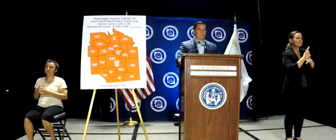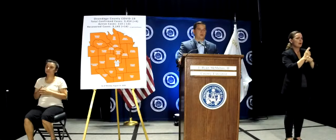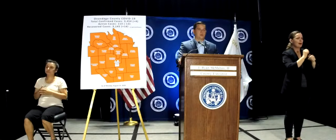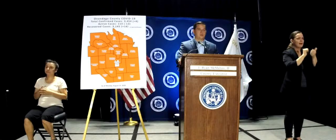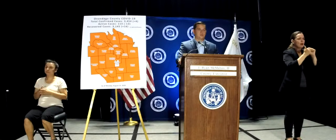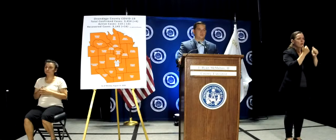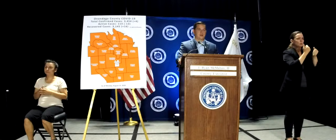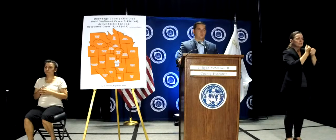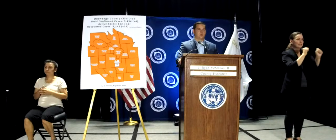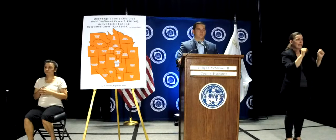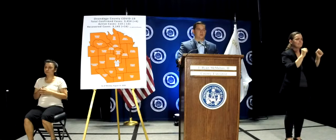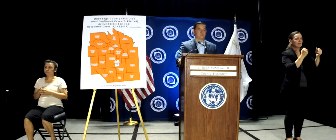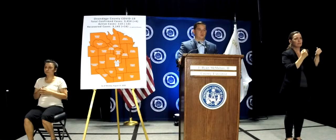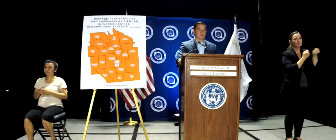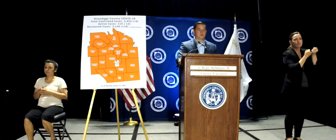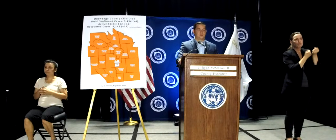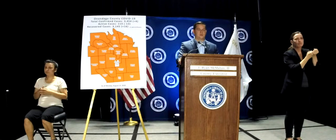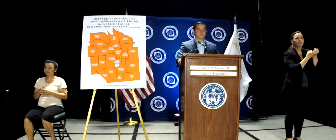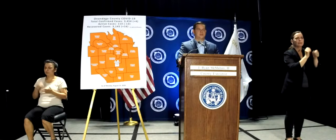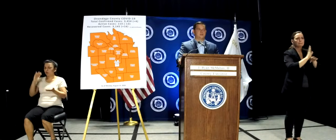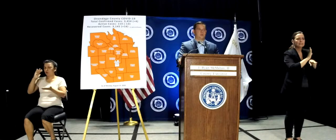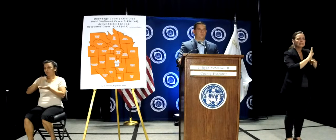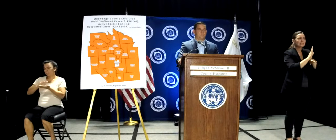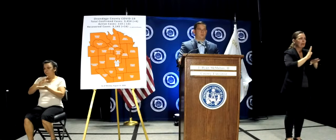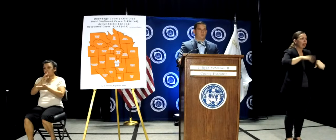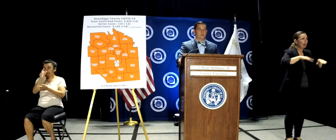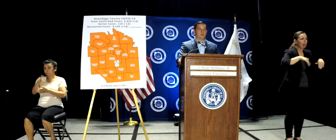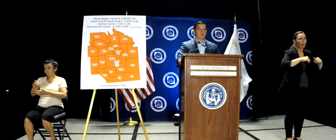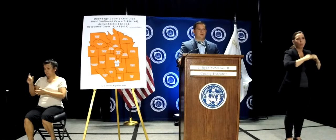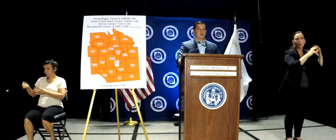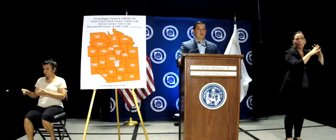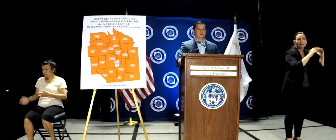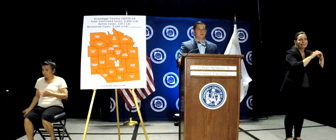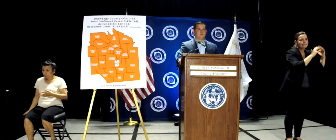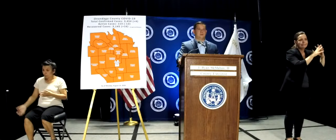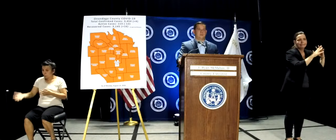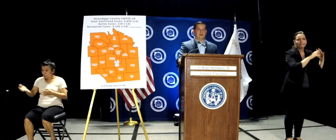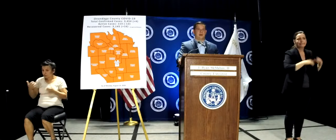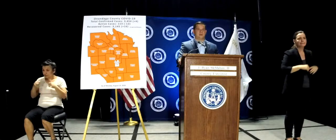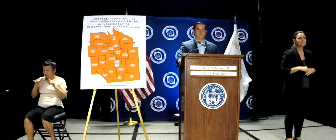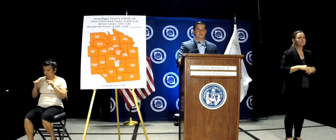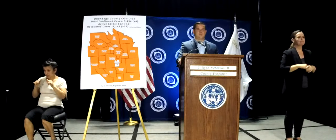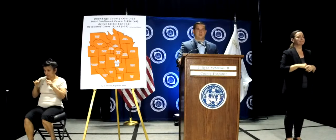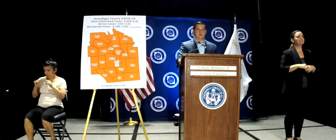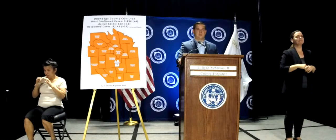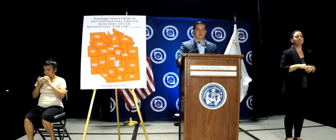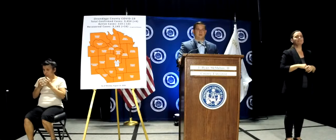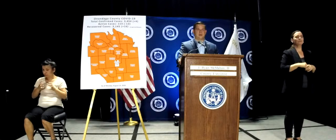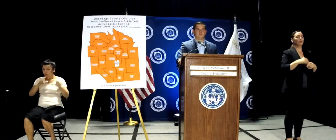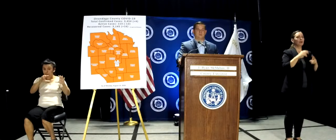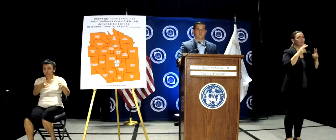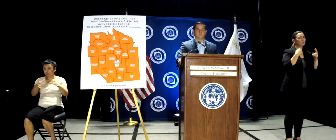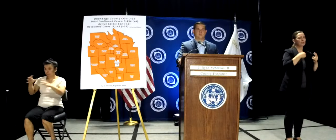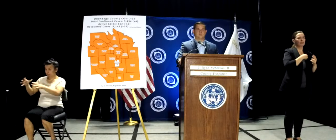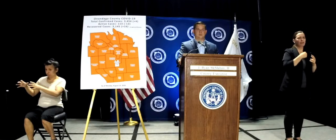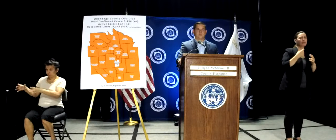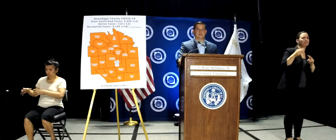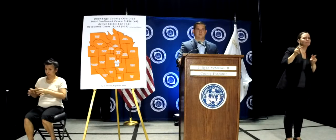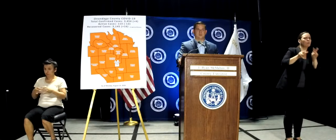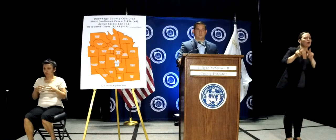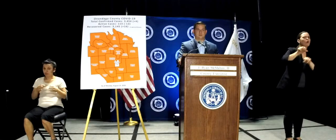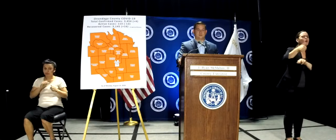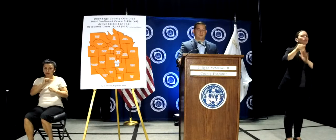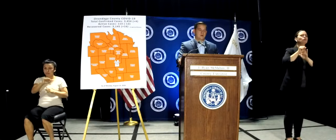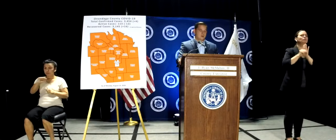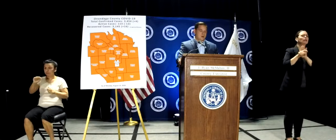ways to put regulations on. What are the concerns? Other states have opened up bowling. To my knowledge, there hasn't been heavy upticks in